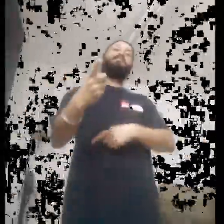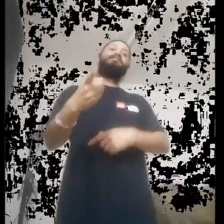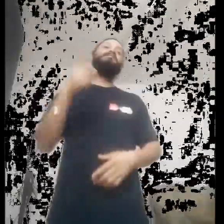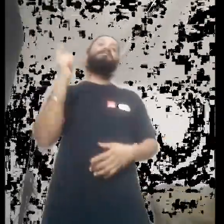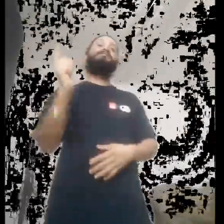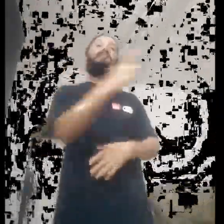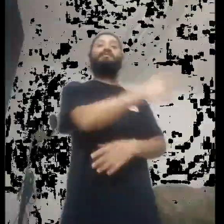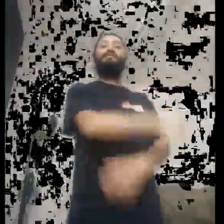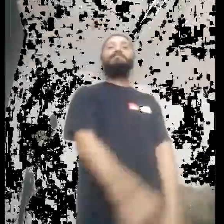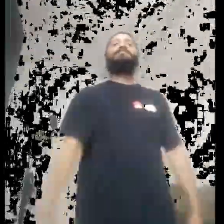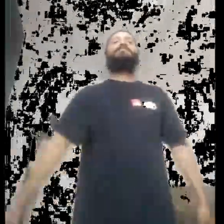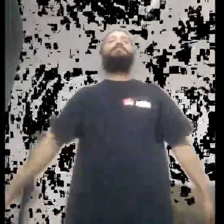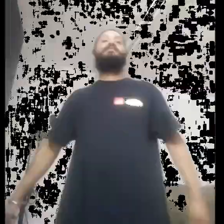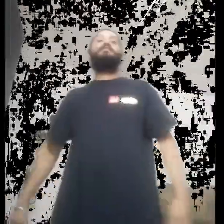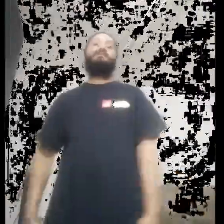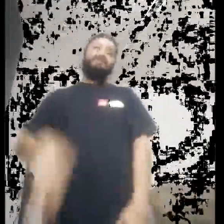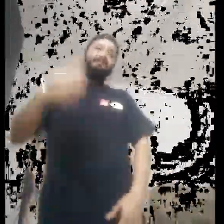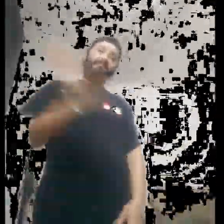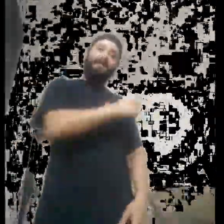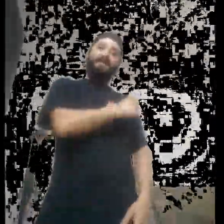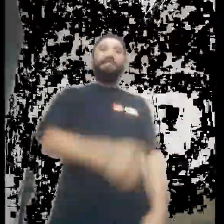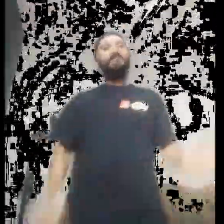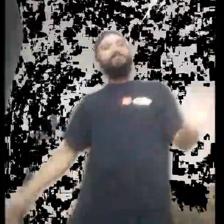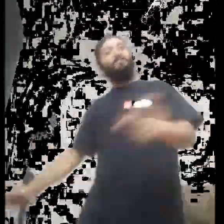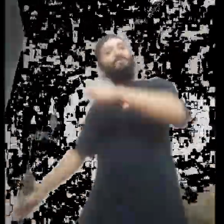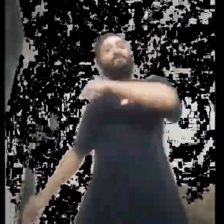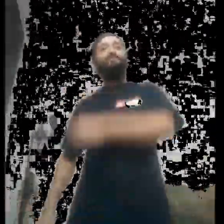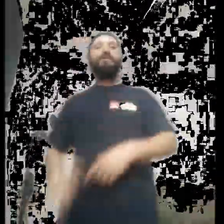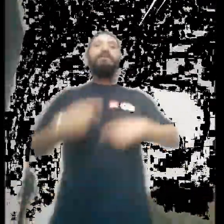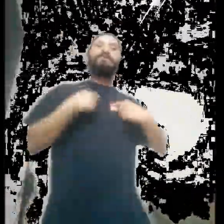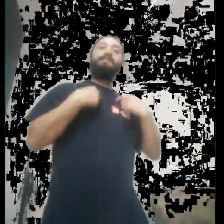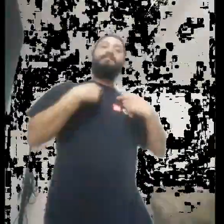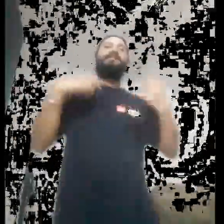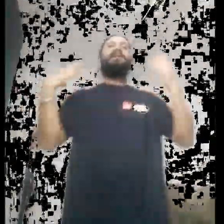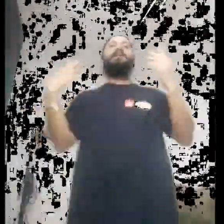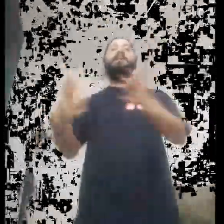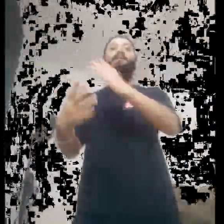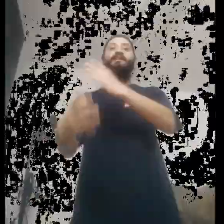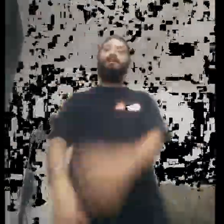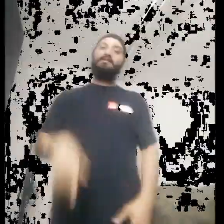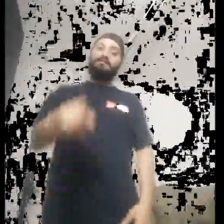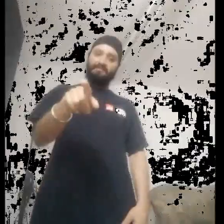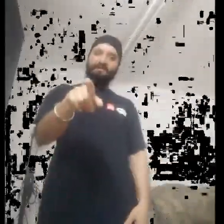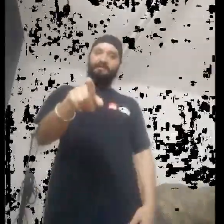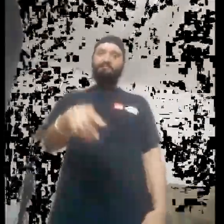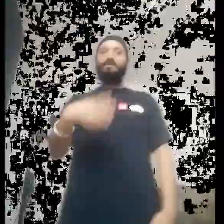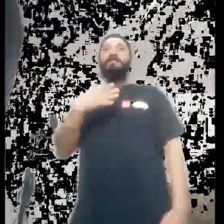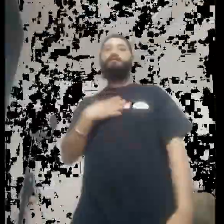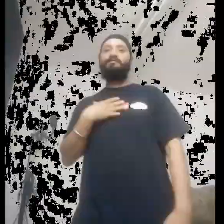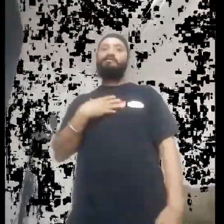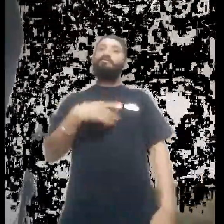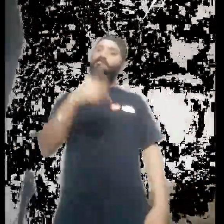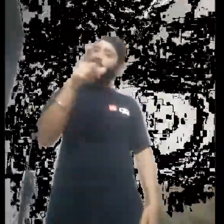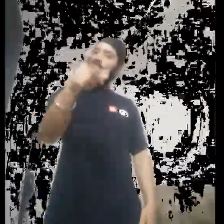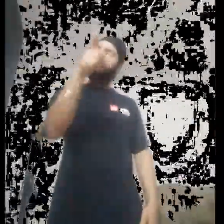sing, sing is the king. My love, do you want tell me Hannah? That love I have, you are